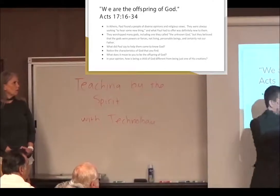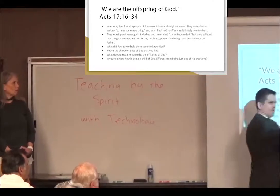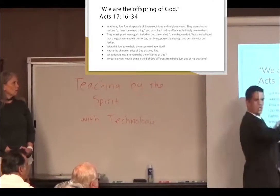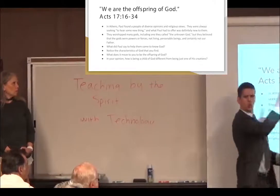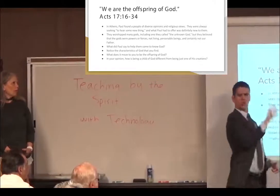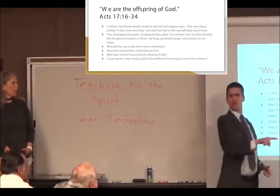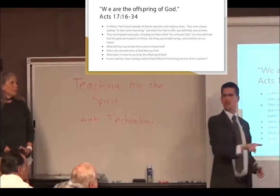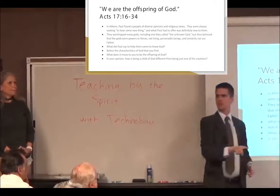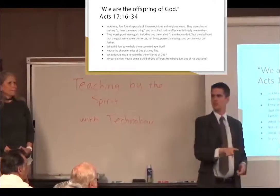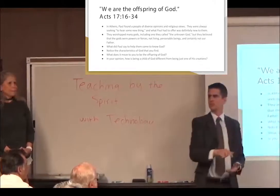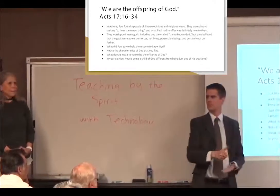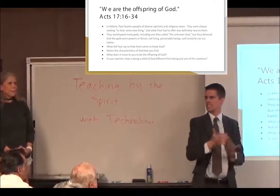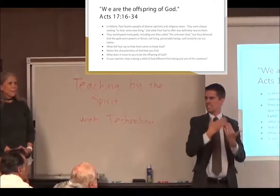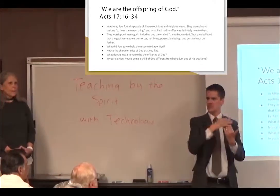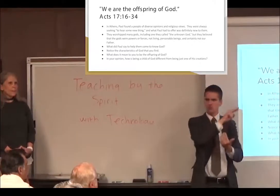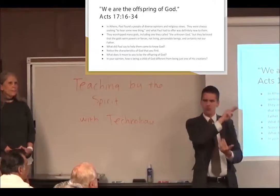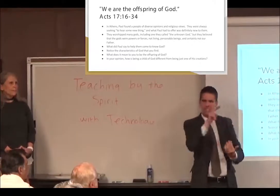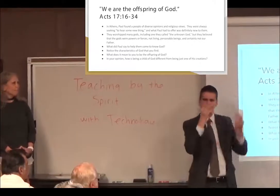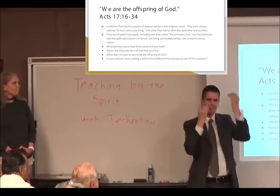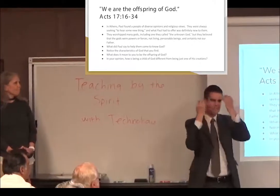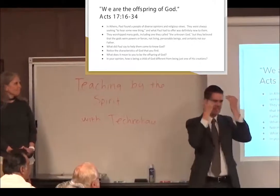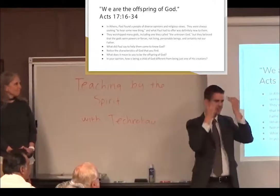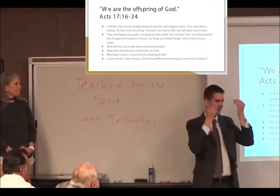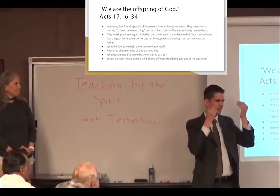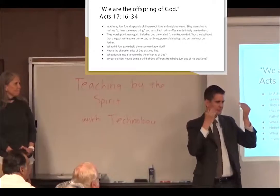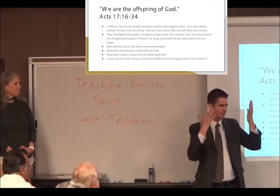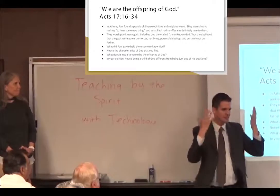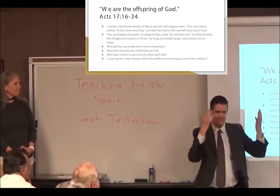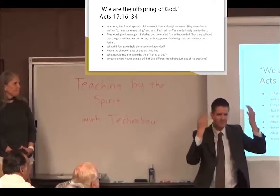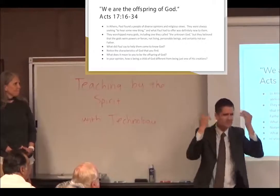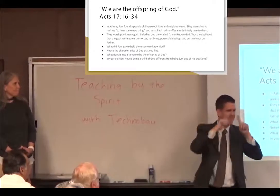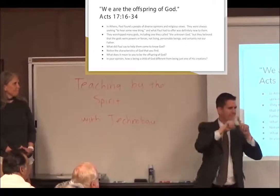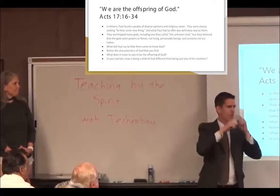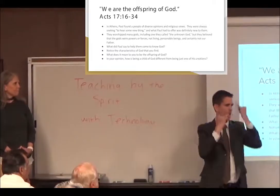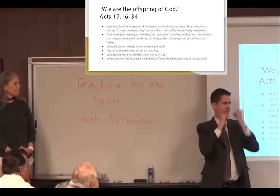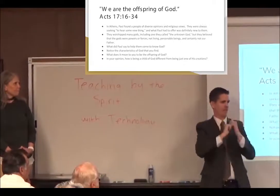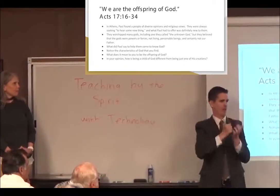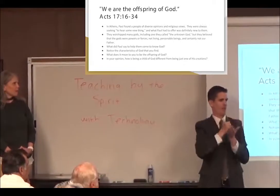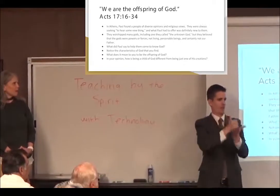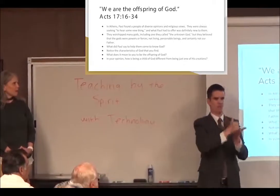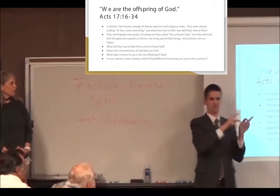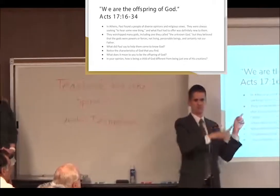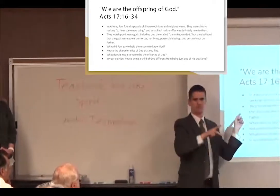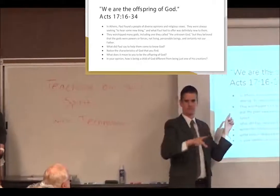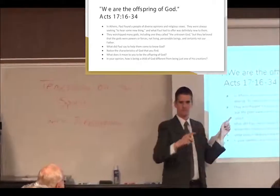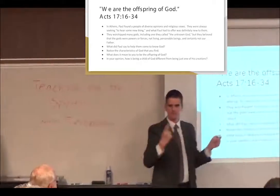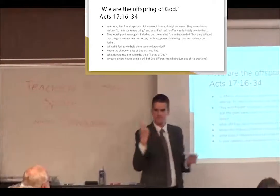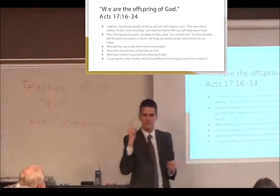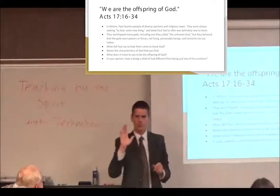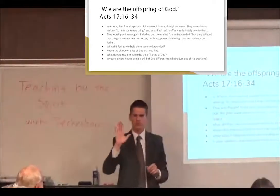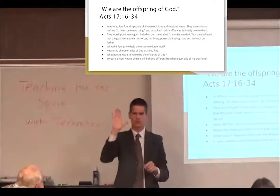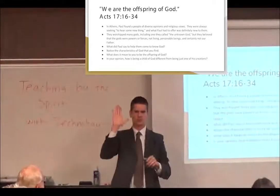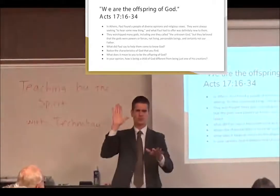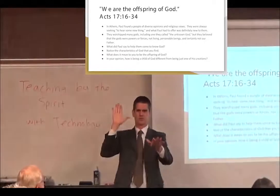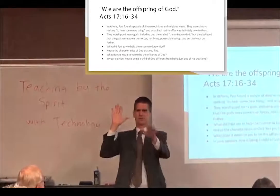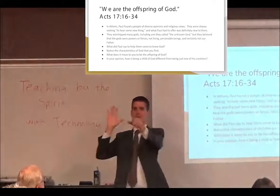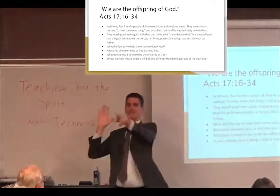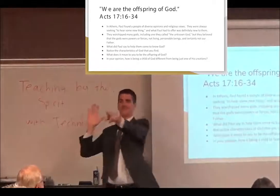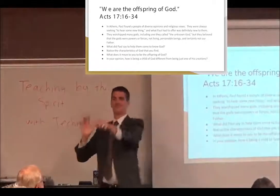Maybe you could make it big, have a big question in the middle of a different slide, and that can spark some interest and help your PowerPoint be a little